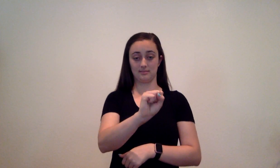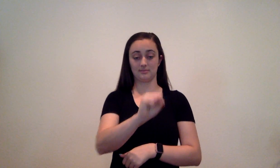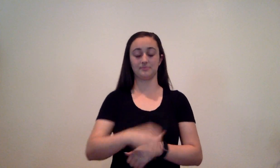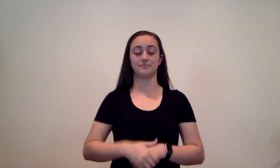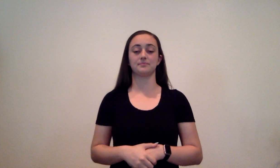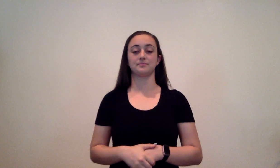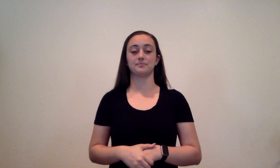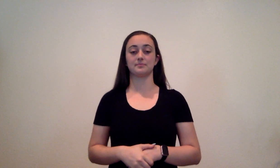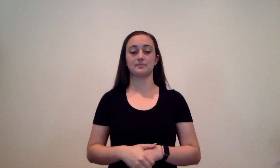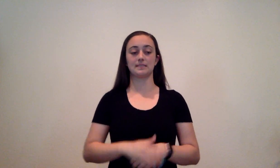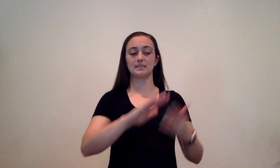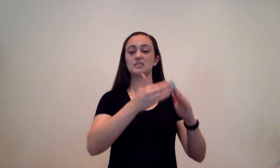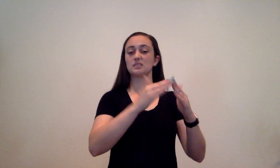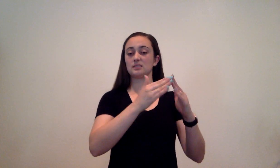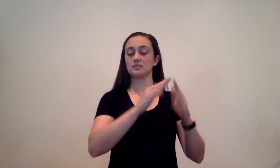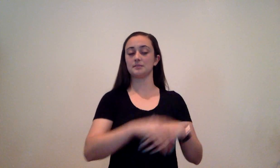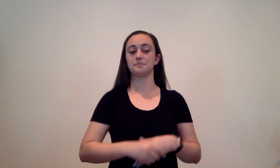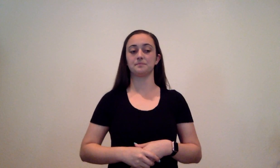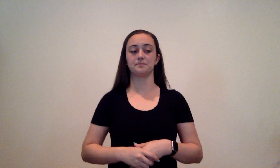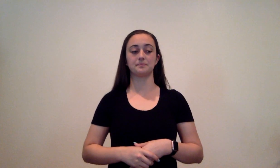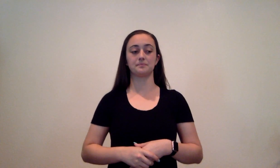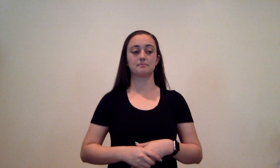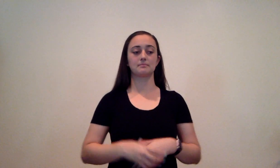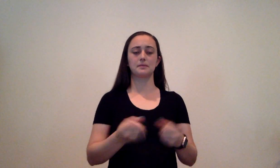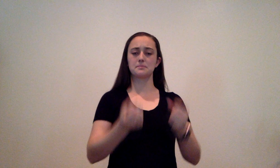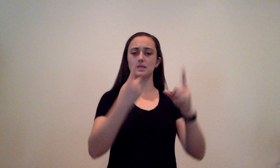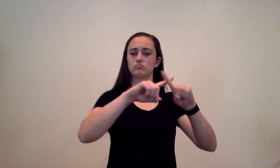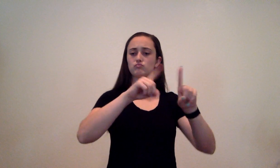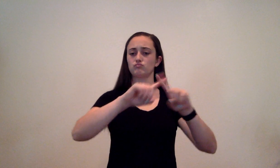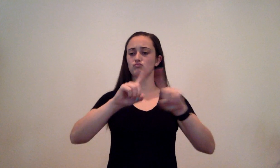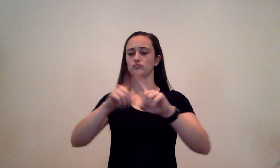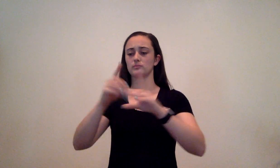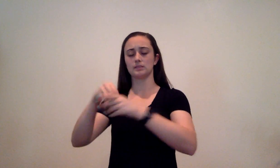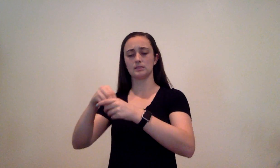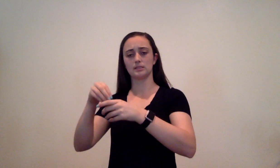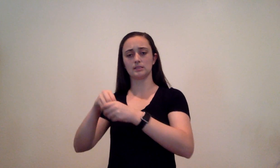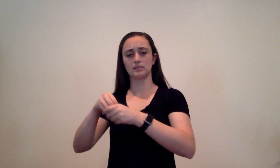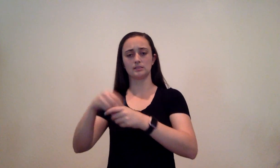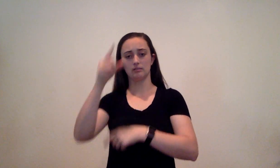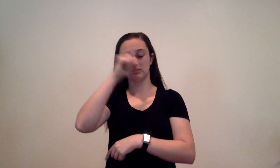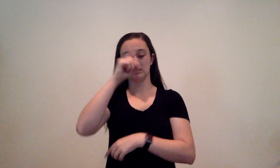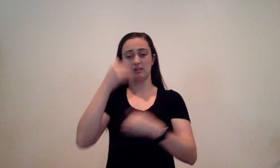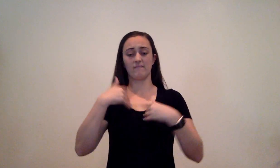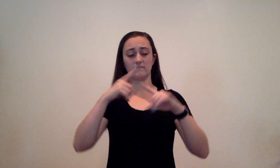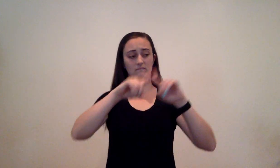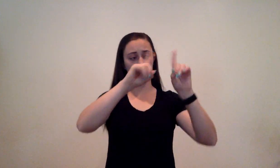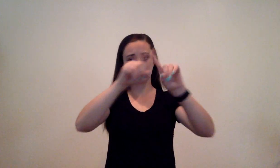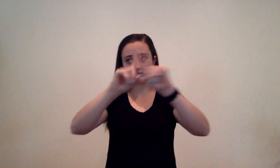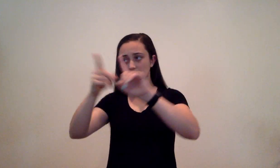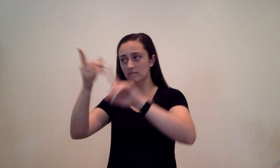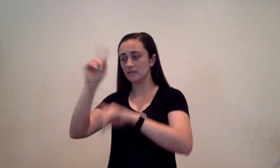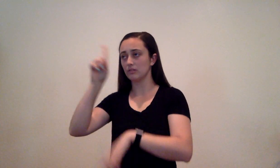Different city-states in Greece had different forms of government, but Athens had a